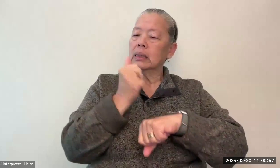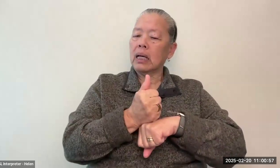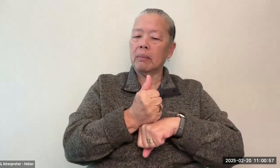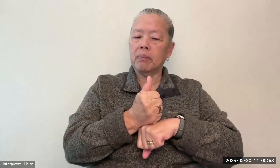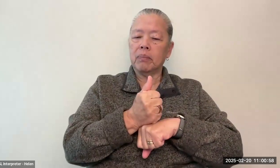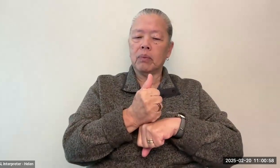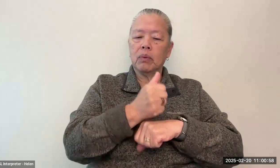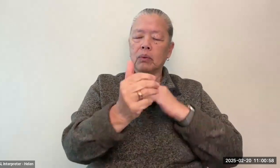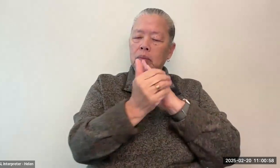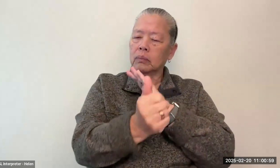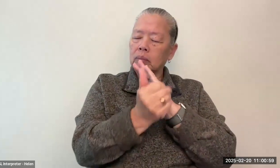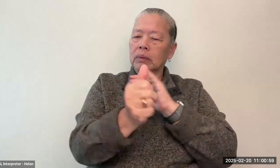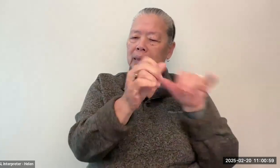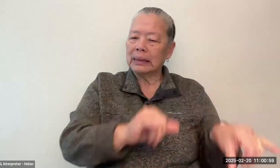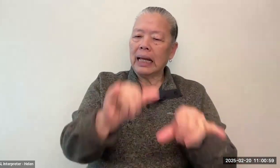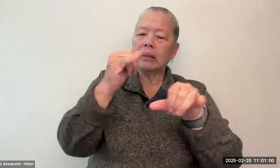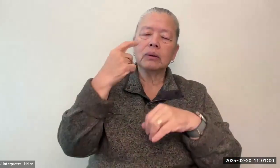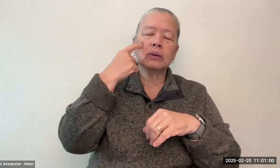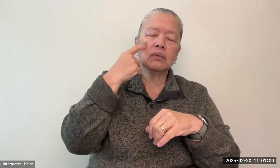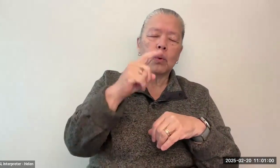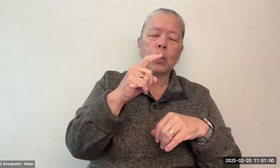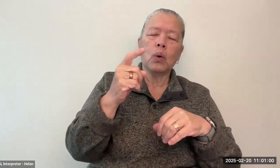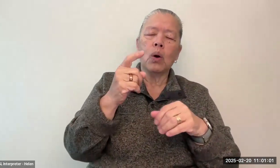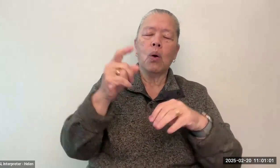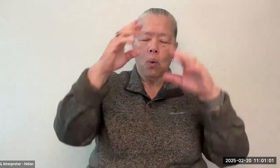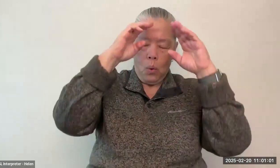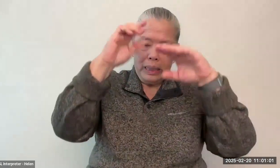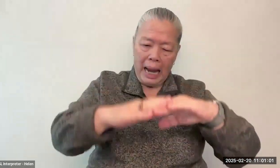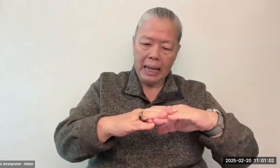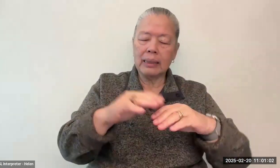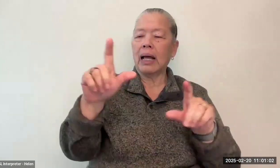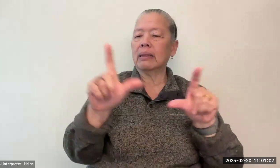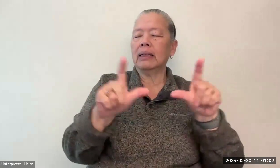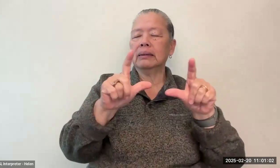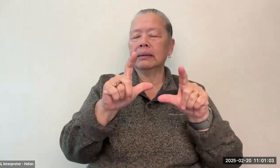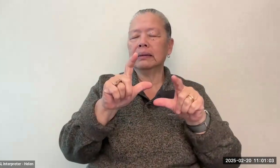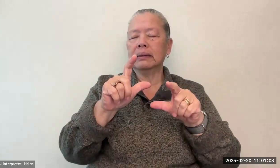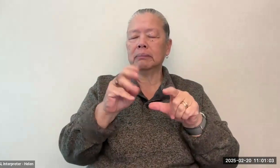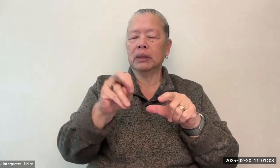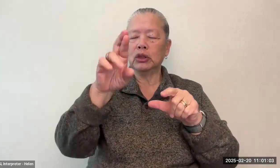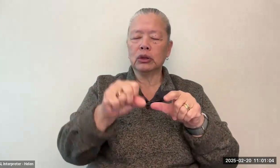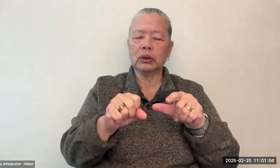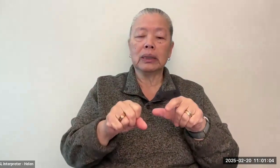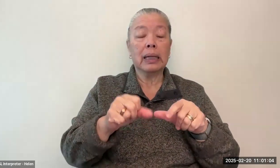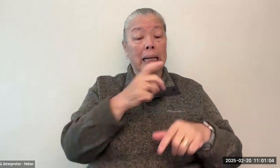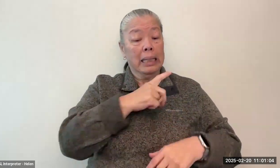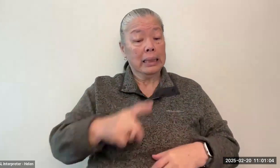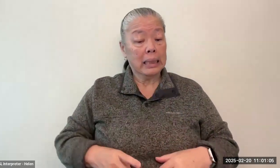qualifications and standards for ordained and licensed ministries, that is, deacons, elders, and local